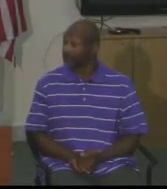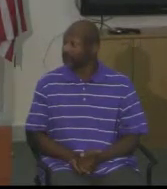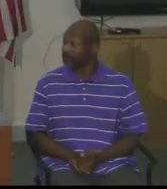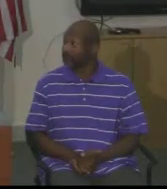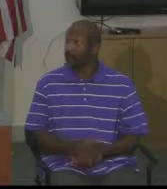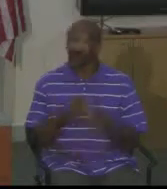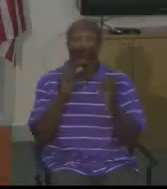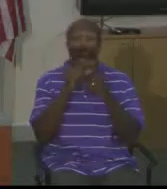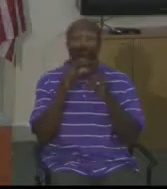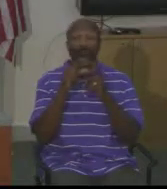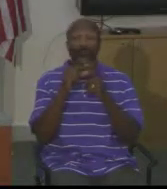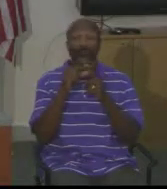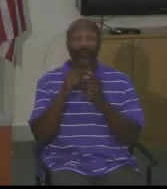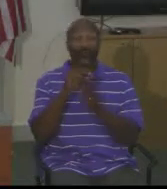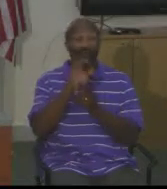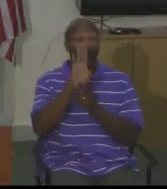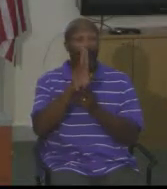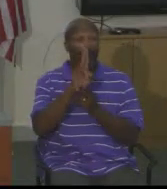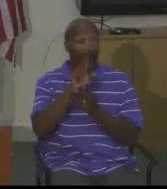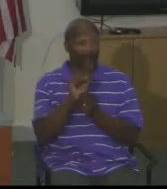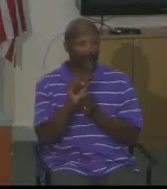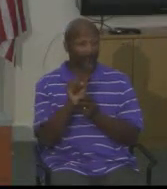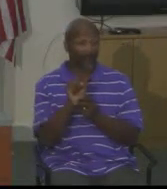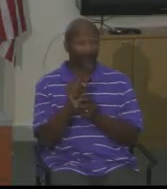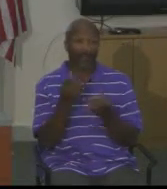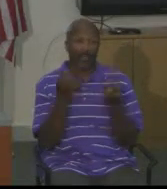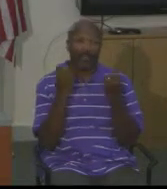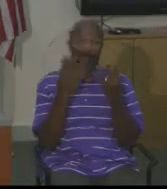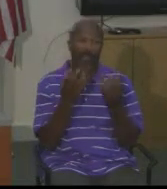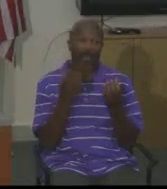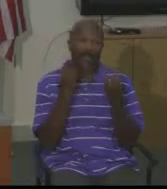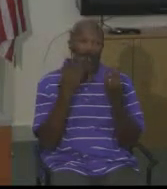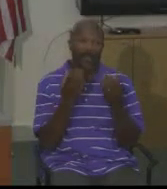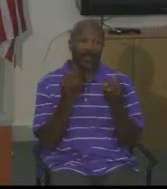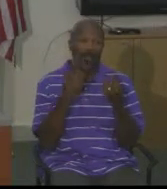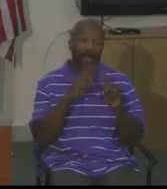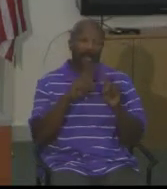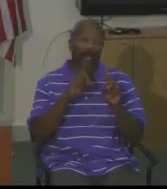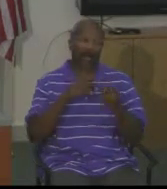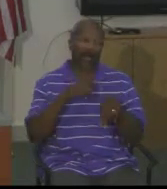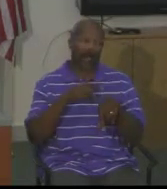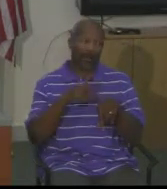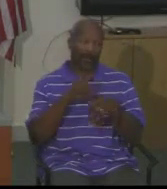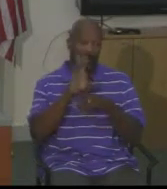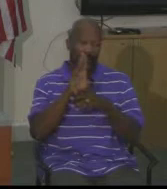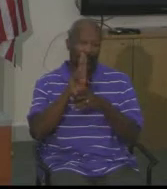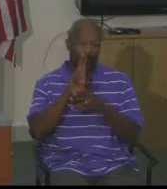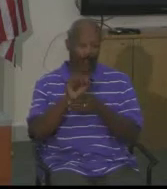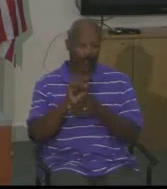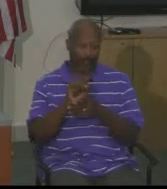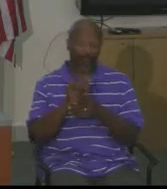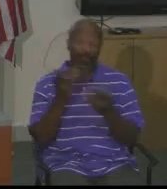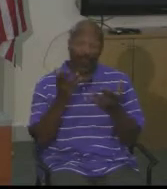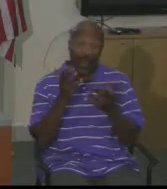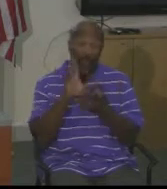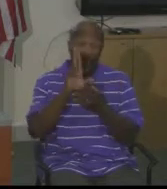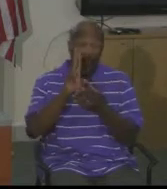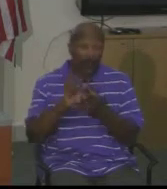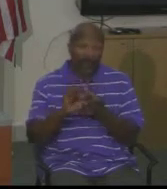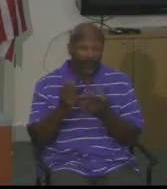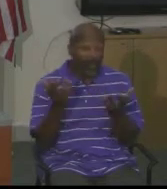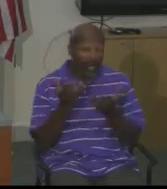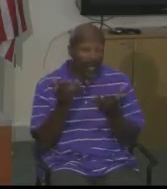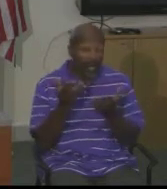We're going to use the term bus many different times. A bus is just